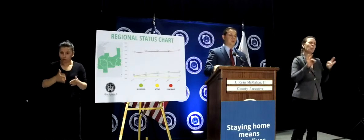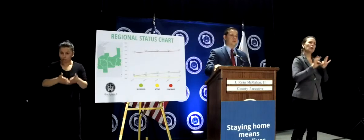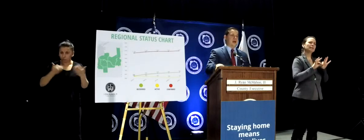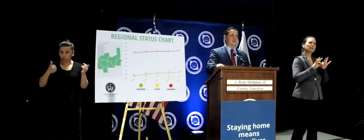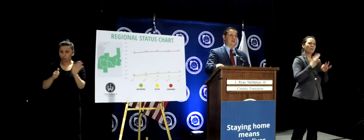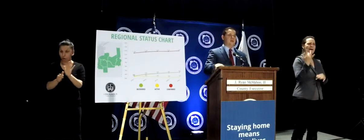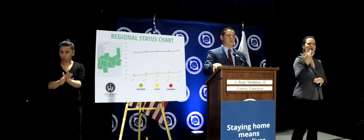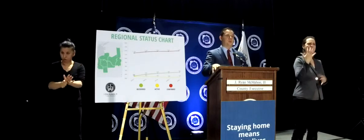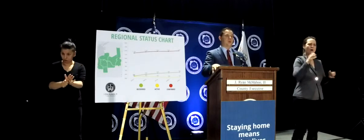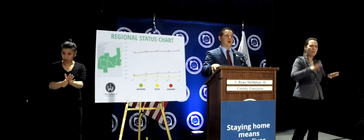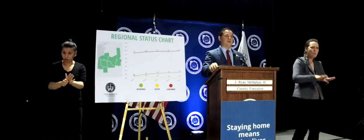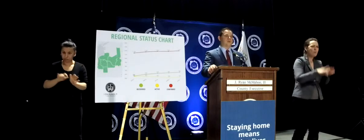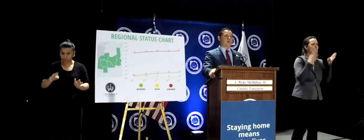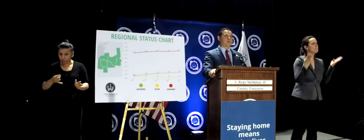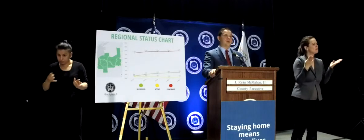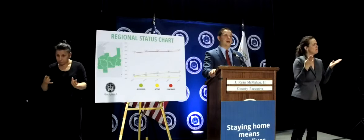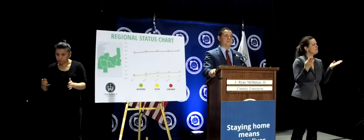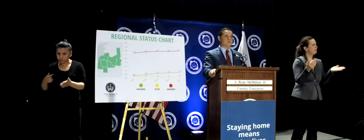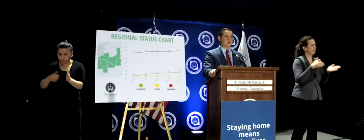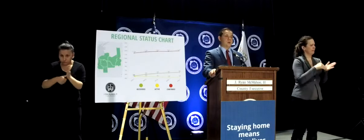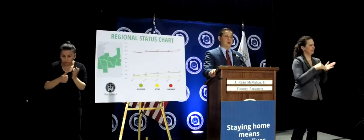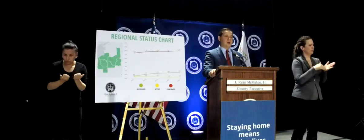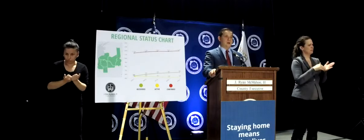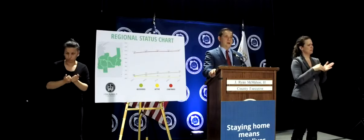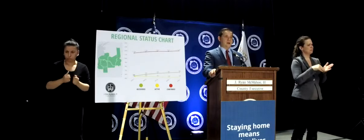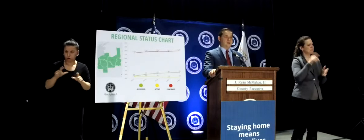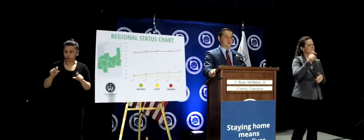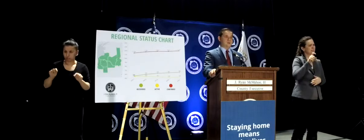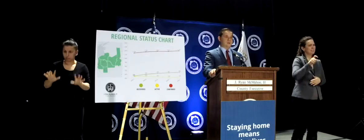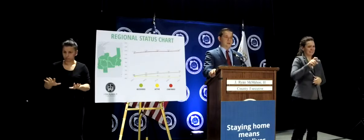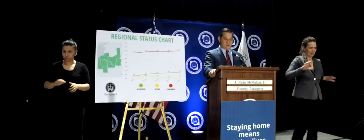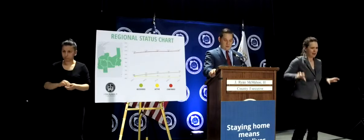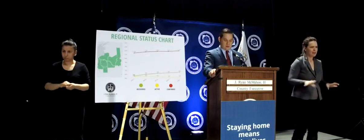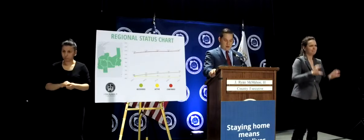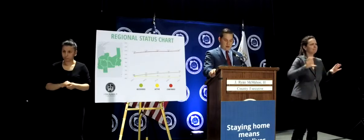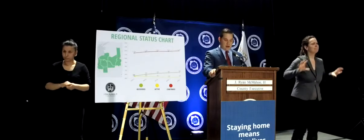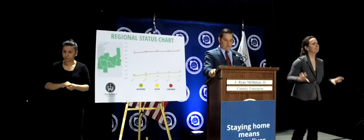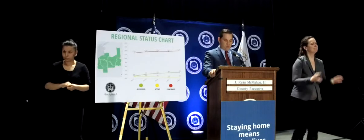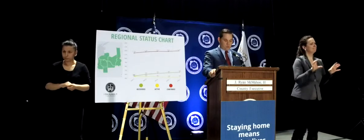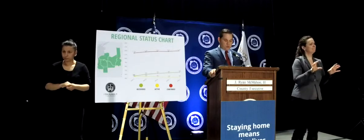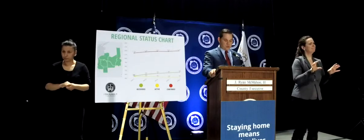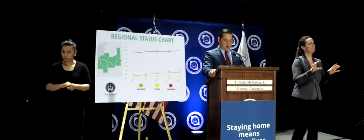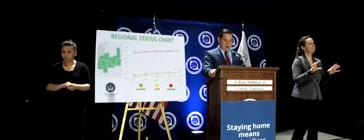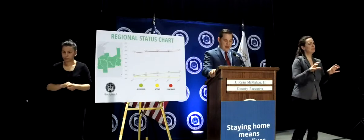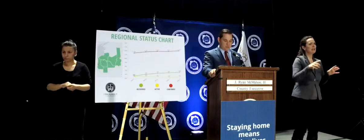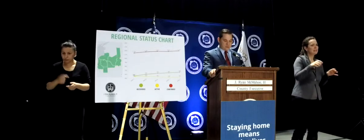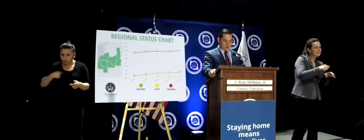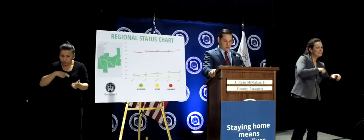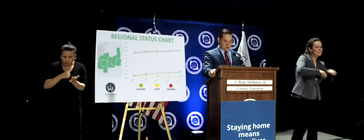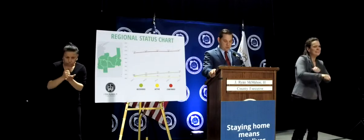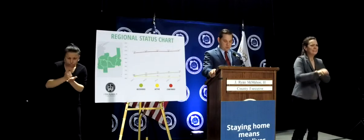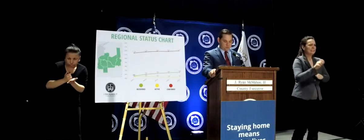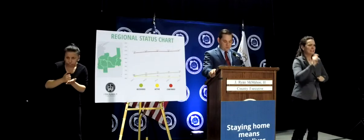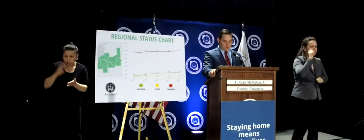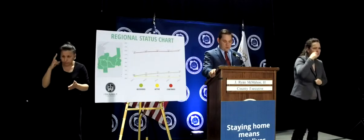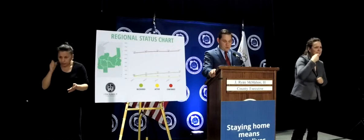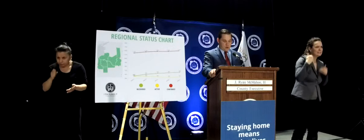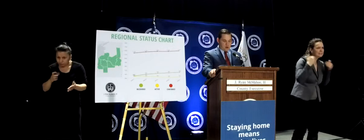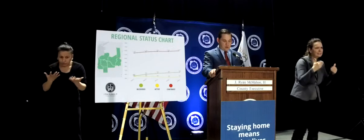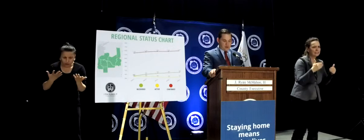going through, diving in, being proactive where we can as the inevitable restart happens in our